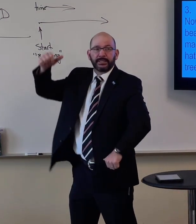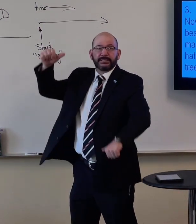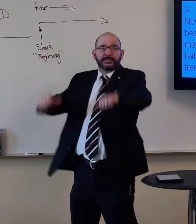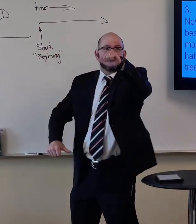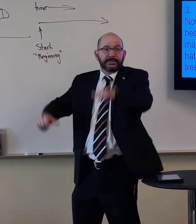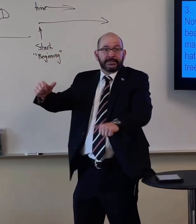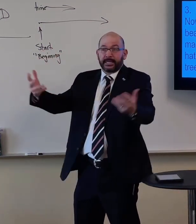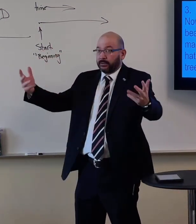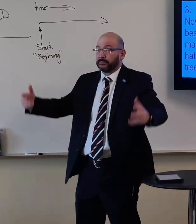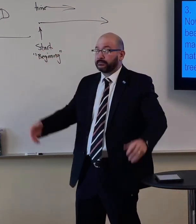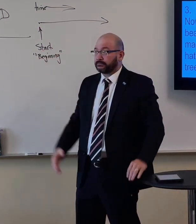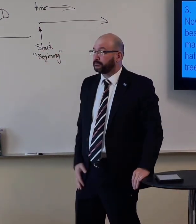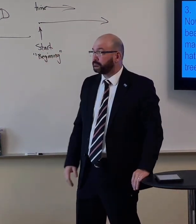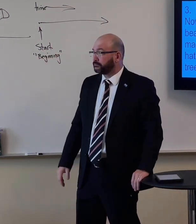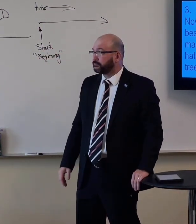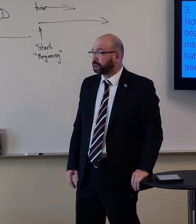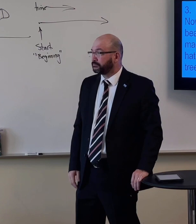for you and me, we doubt also.